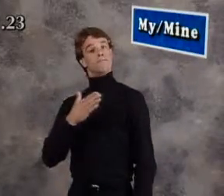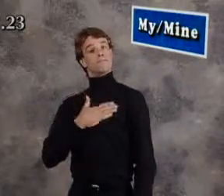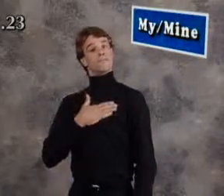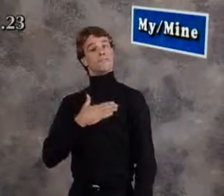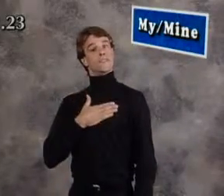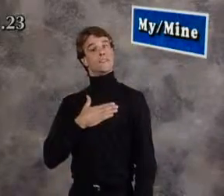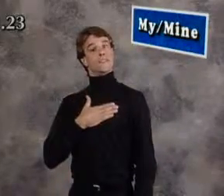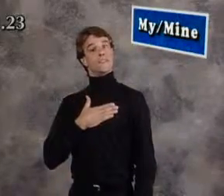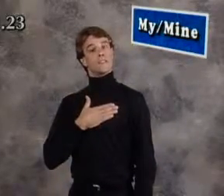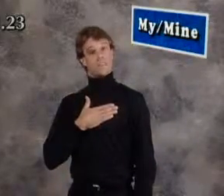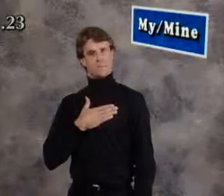Mine.